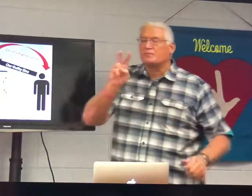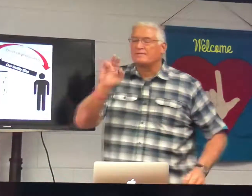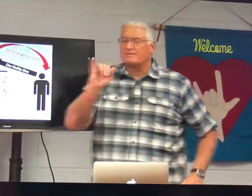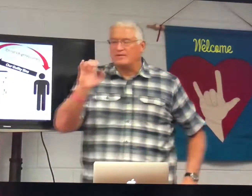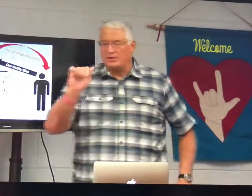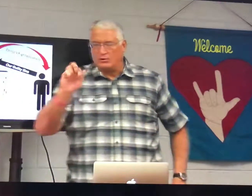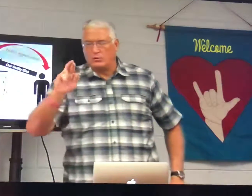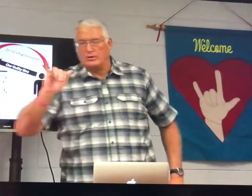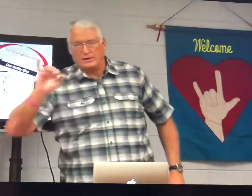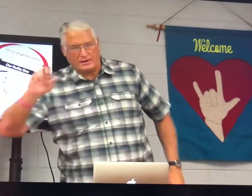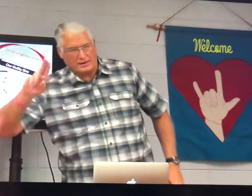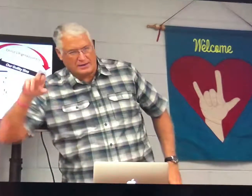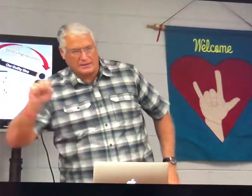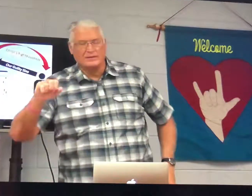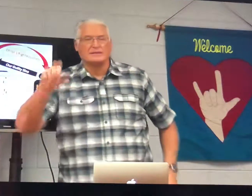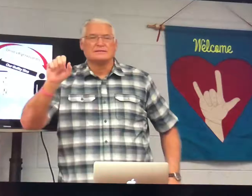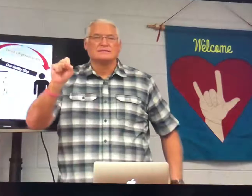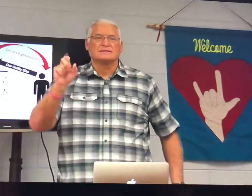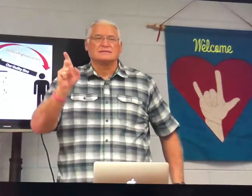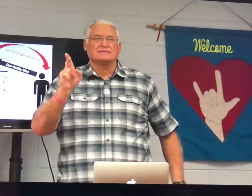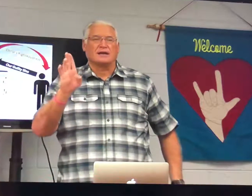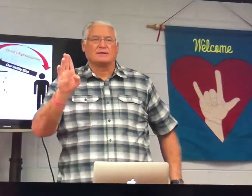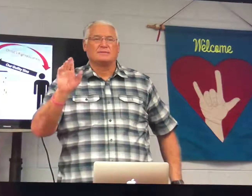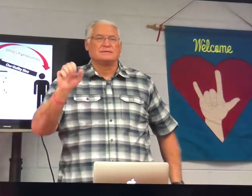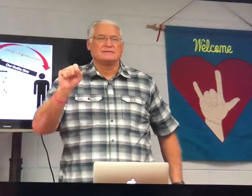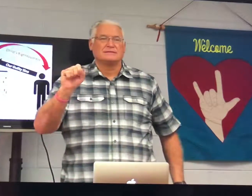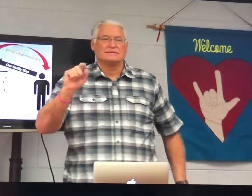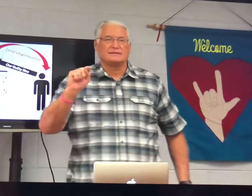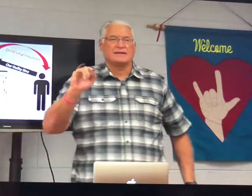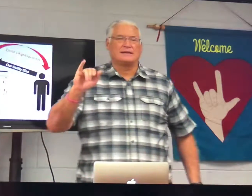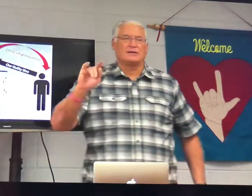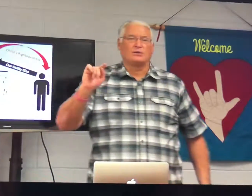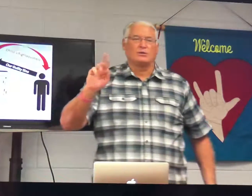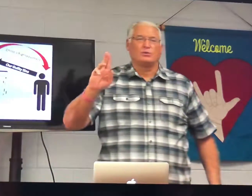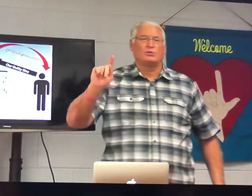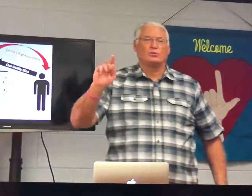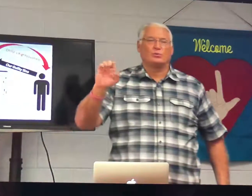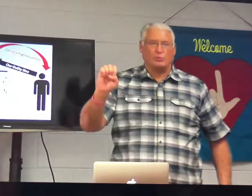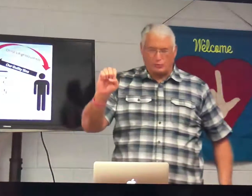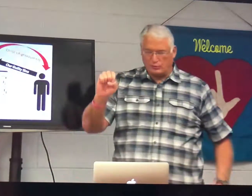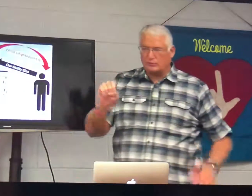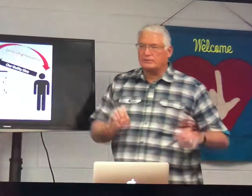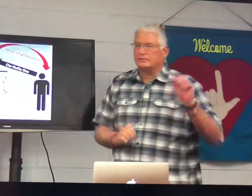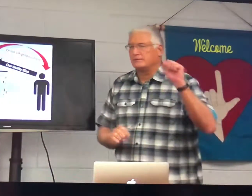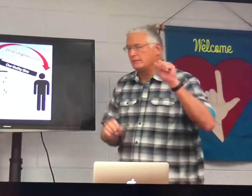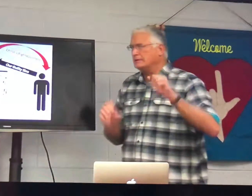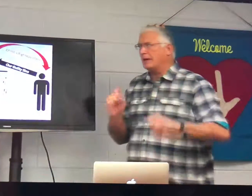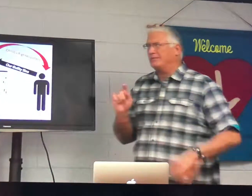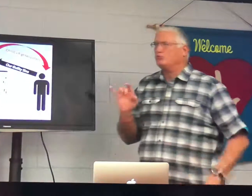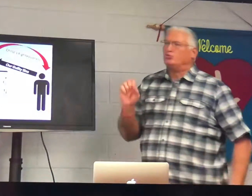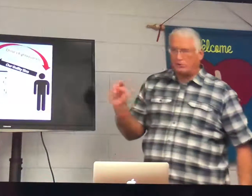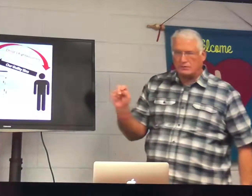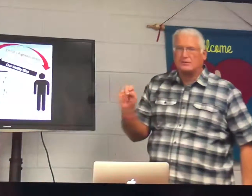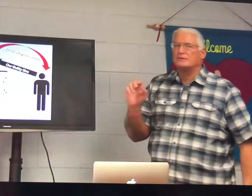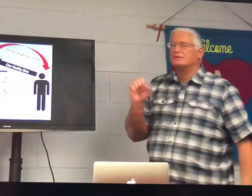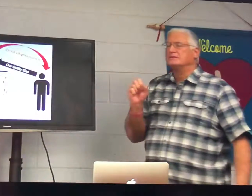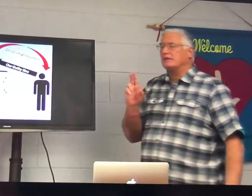outing pitch-wise is 38. Longest outing by innings is 3. So at that point, turn it